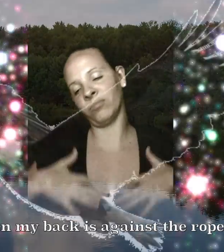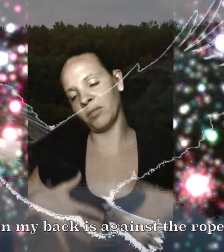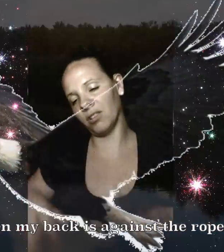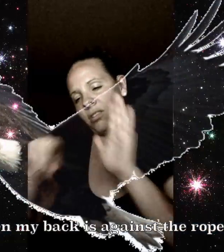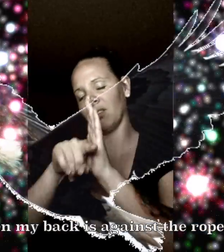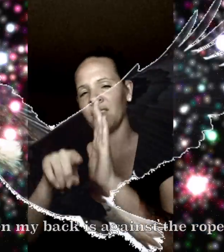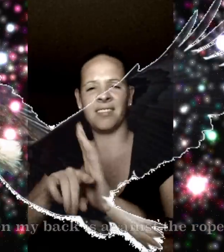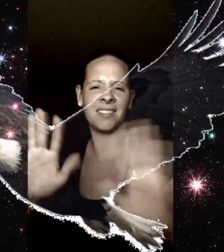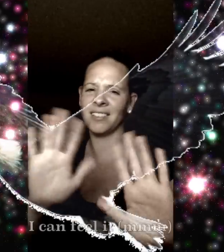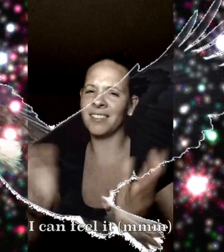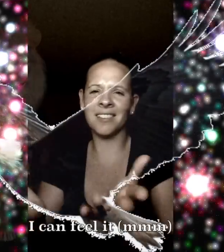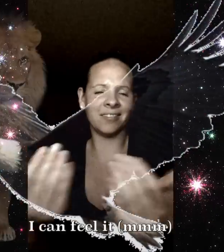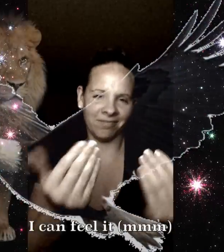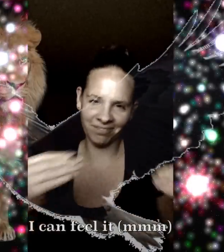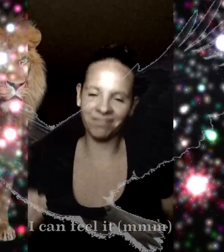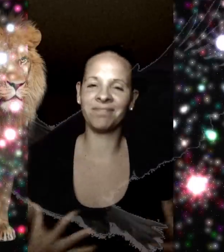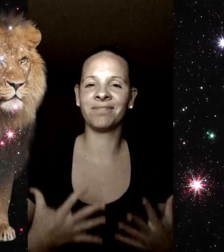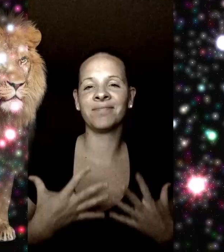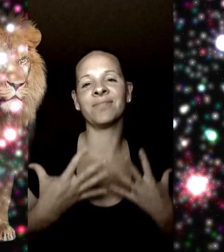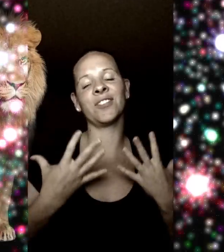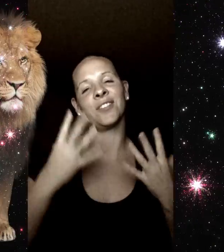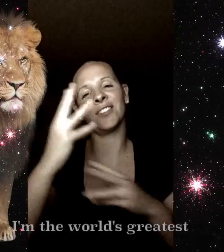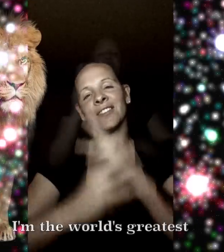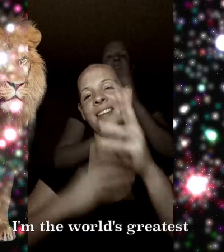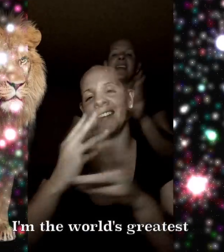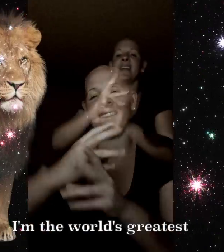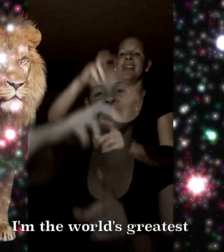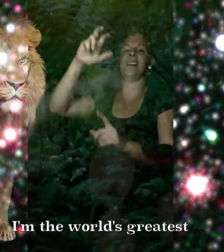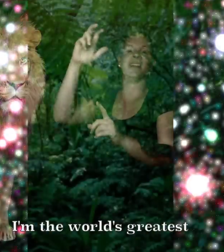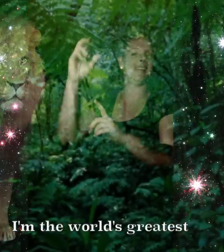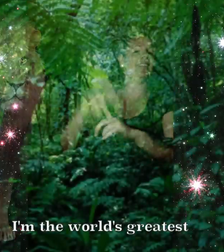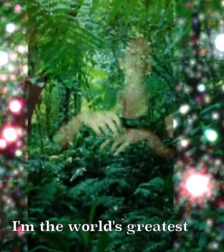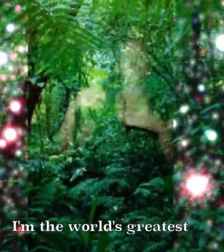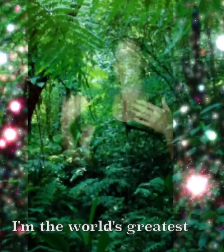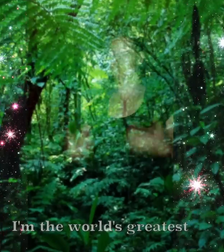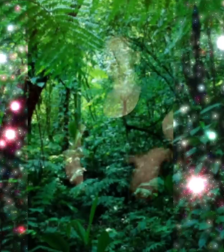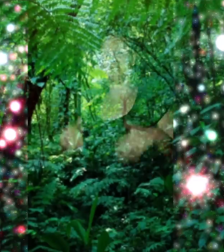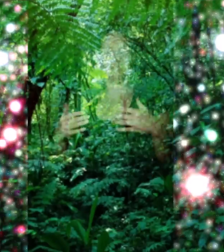against the locked doors, I can feel it. Now I can just walk. I'm the world's greatest. Say,